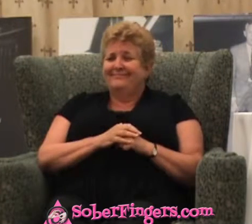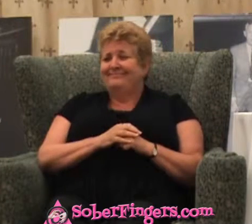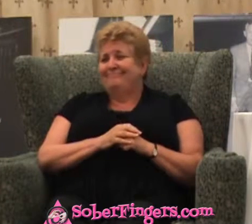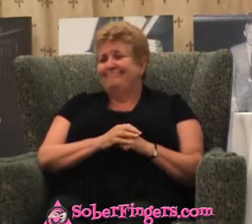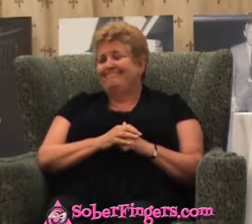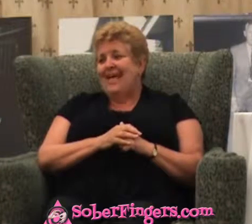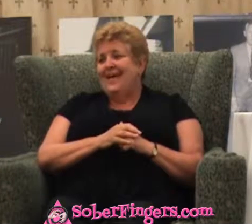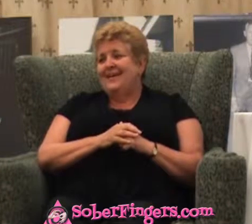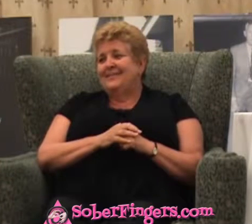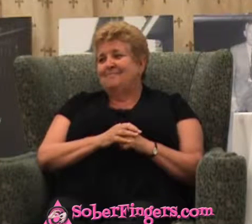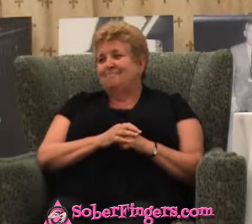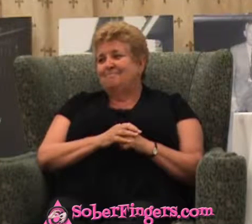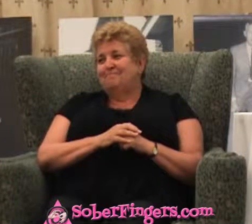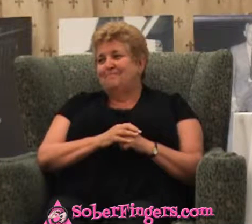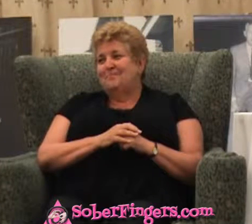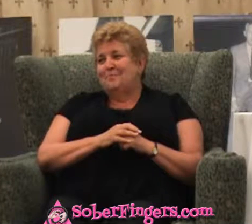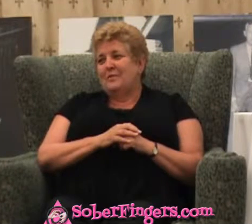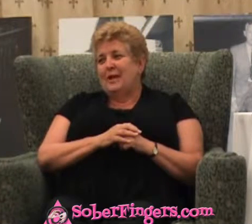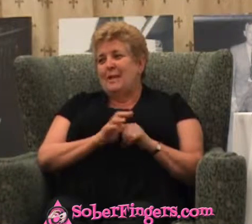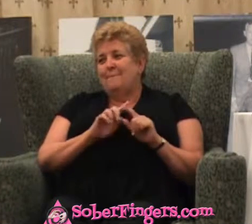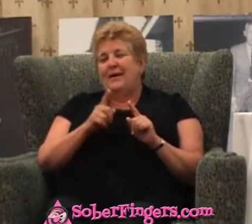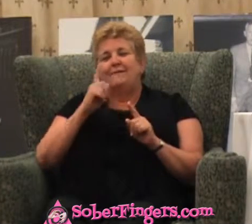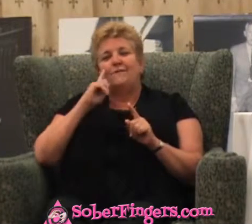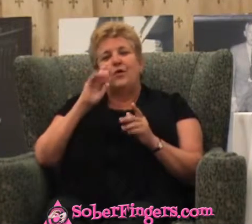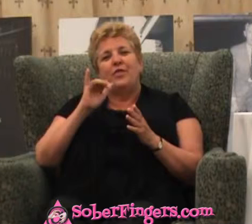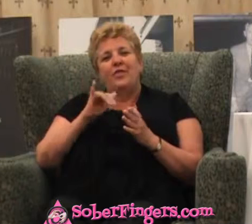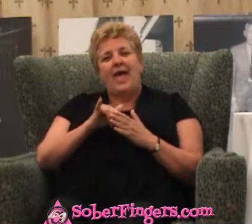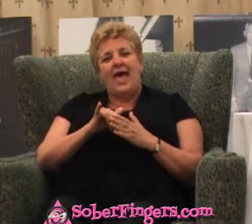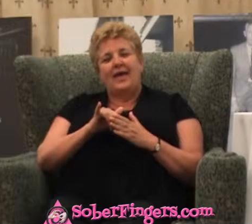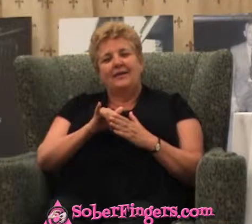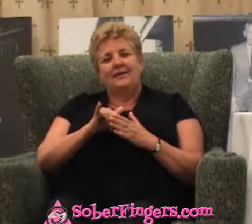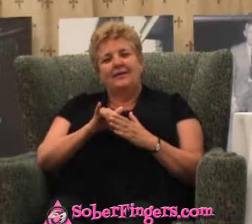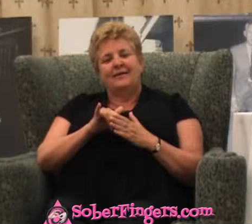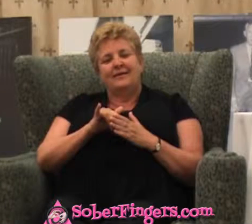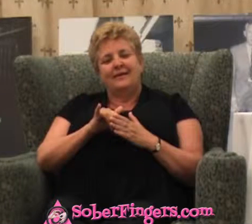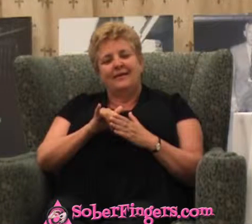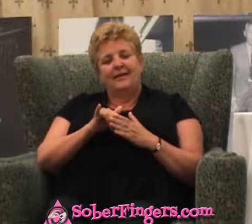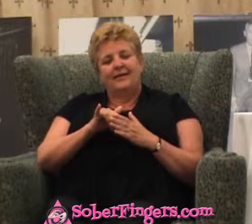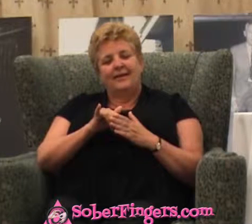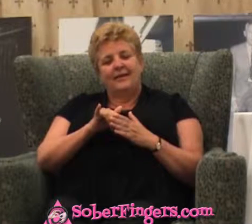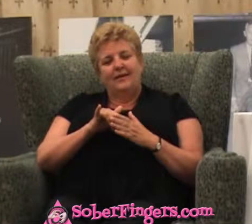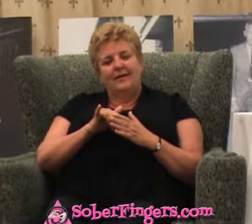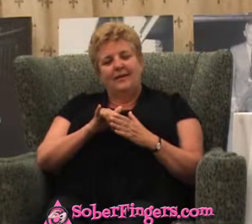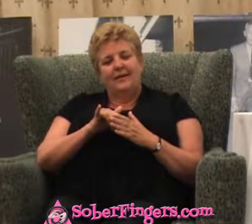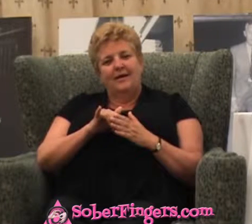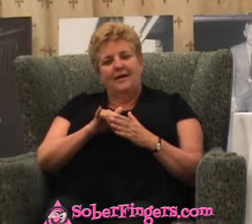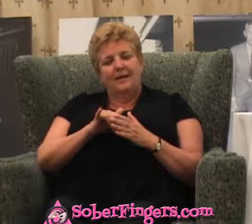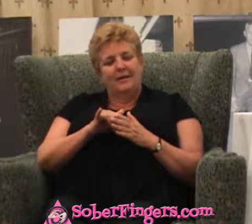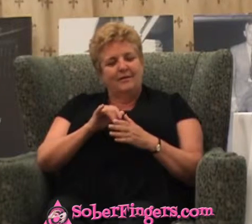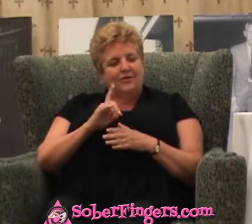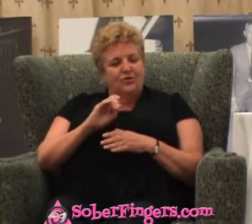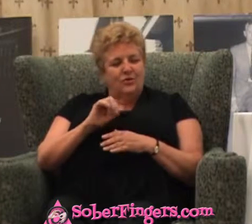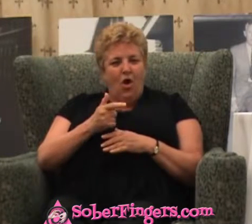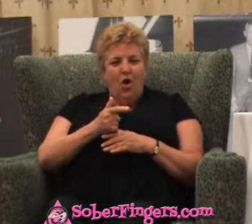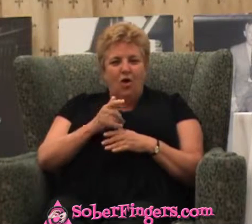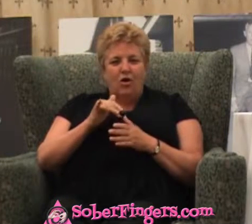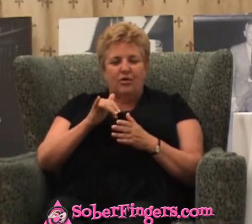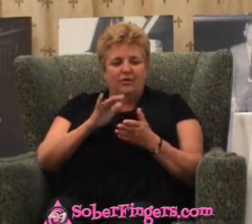But for that pathetic, nothing, unwanted, rejected little dog on